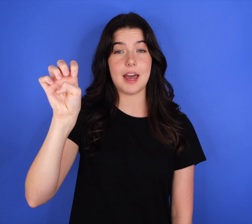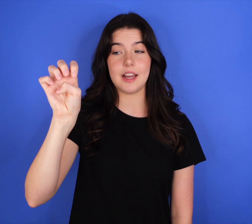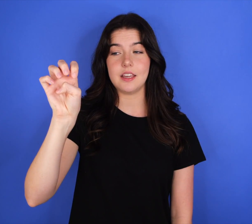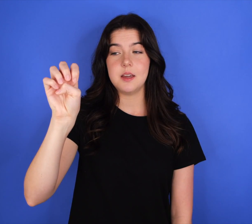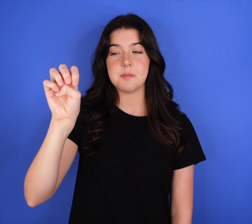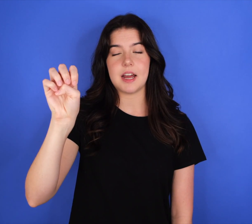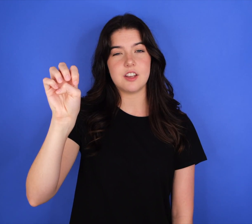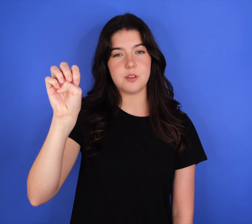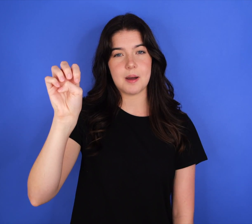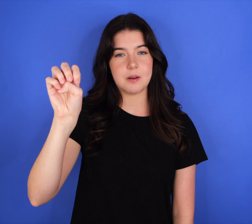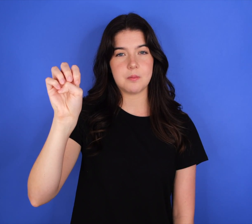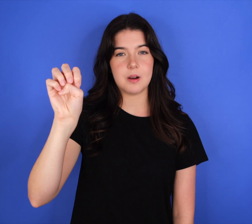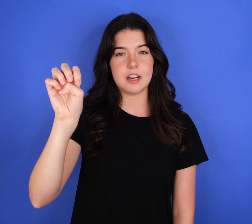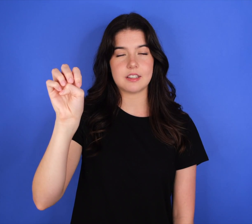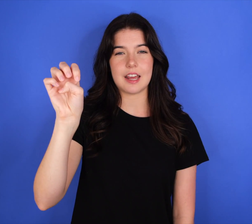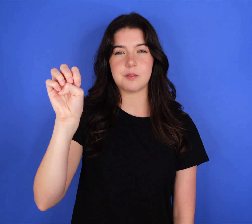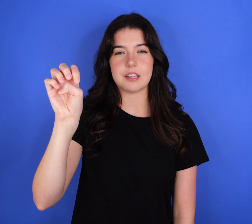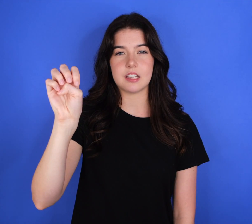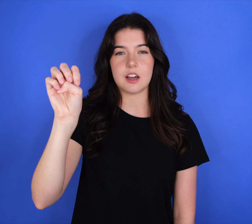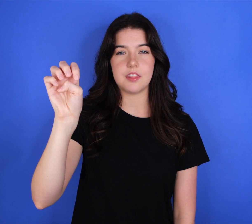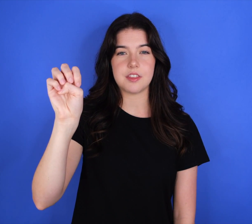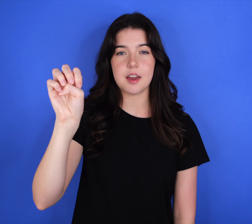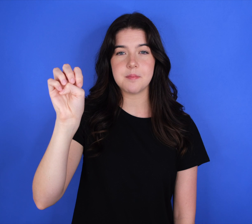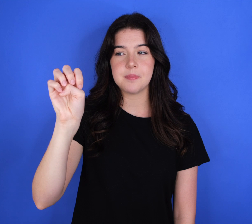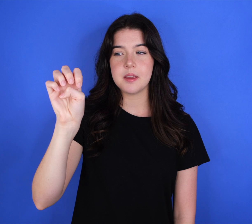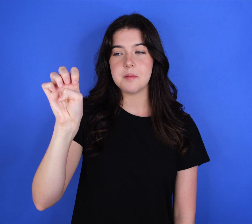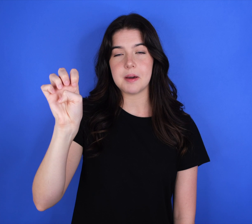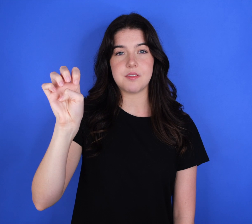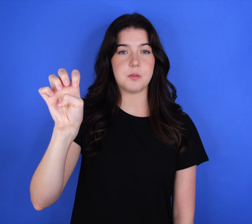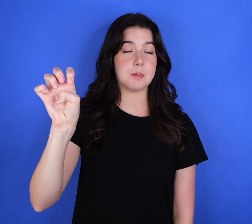back, but I do mine where it's kind of resting on the thumb. But if you want to pull